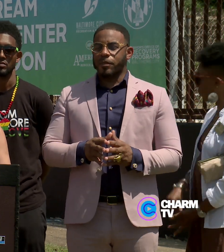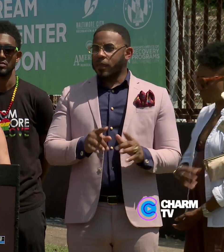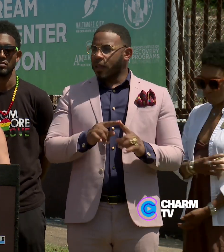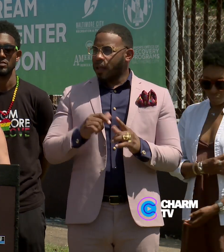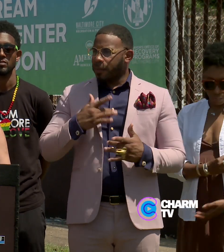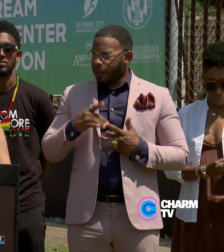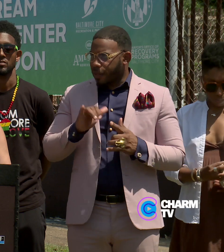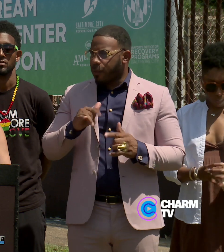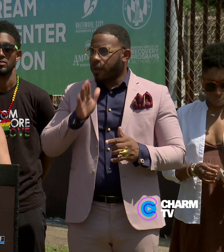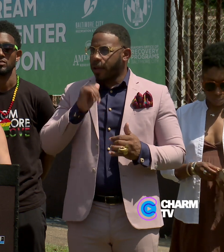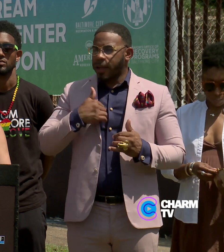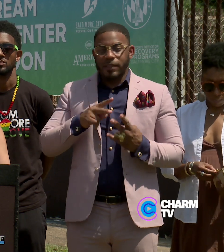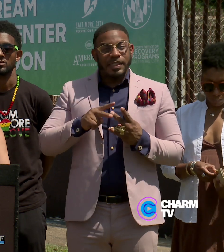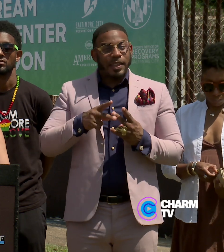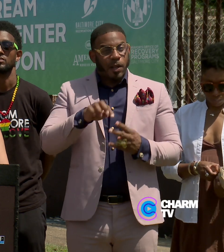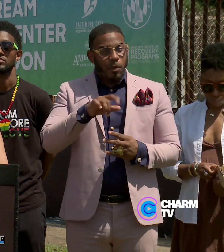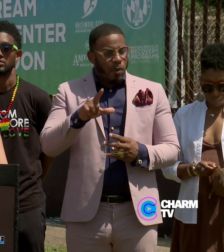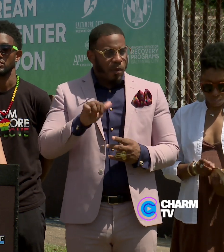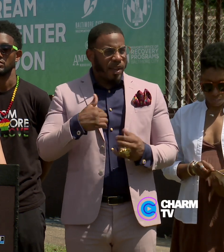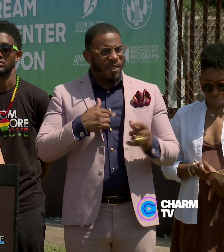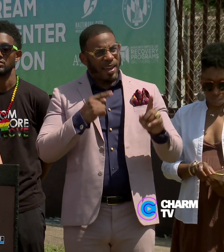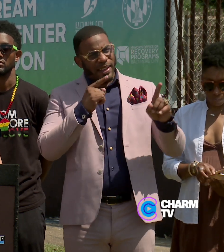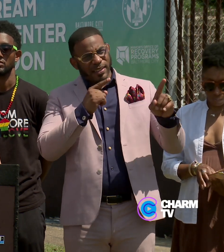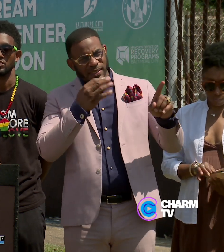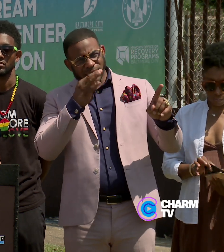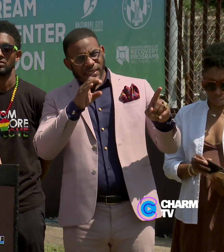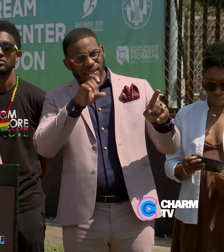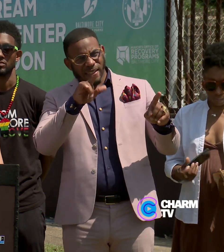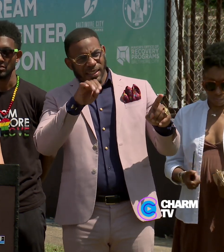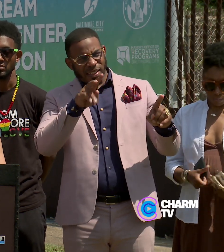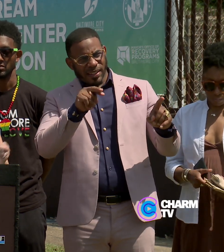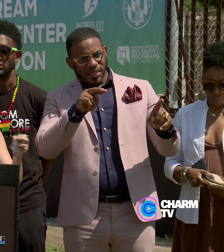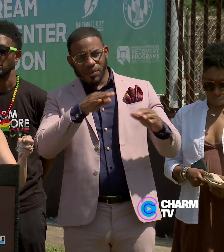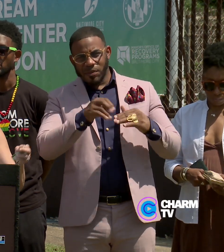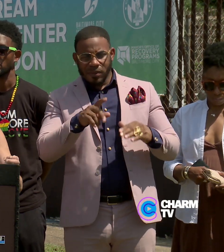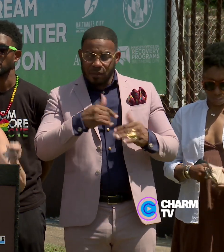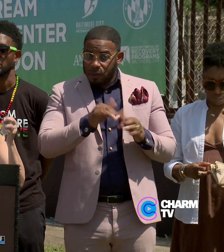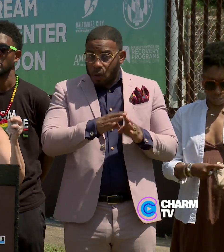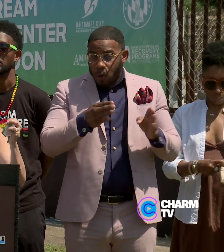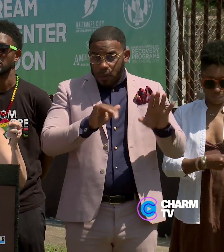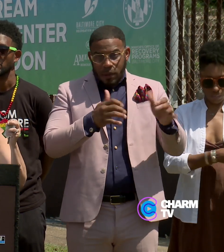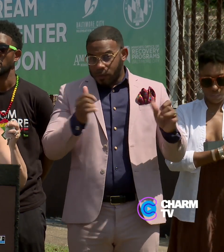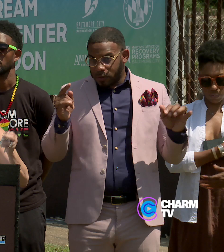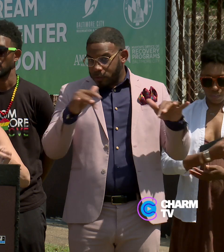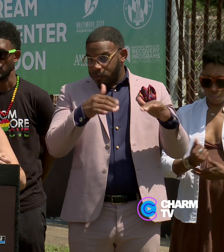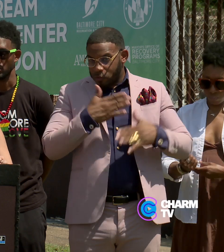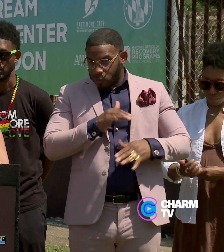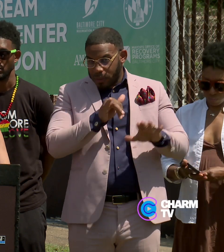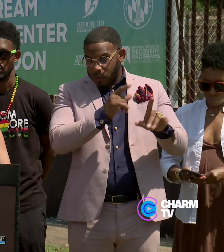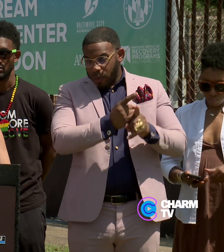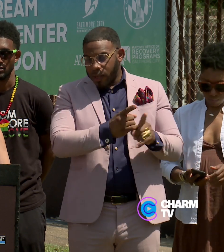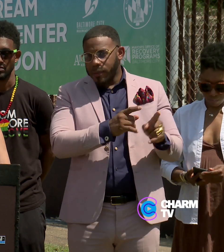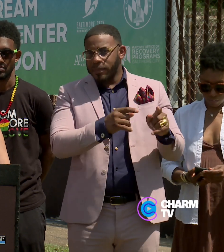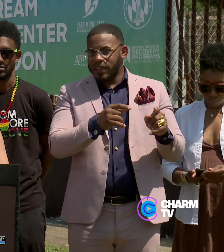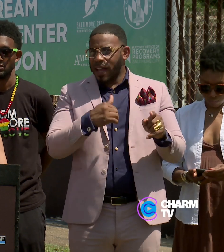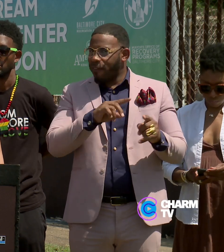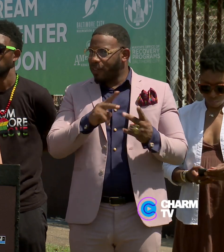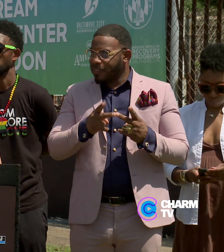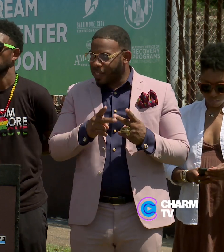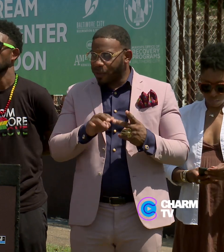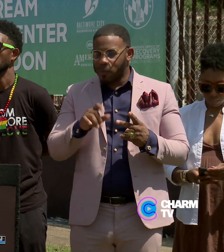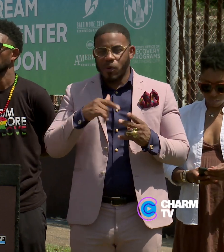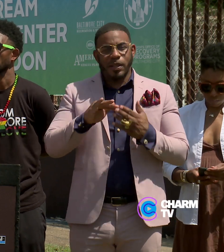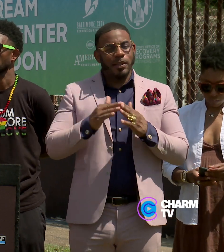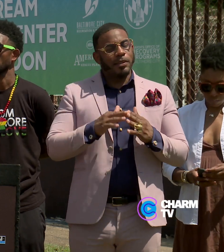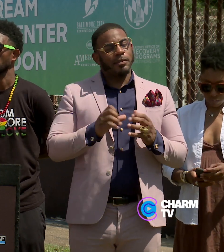And I'm excited that we will have a second pool. We've had just the Clifton pool open, and it's still open, and everybody should go enjoy it. But having another pool